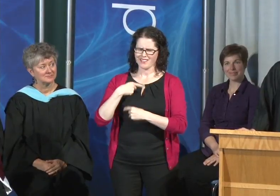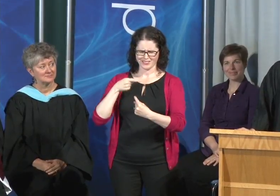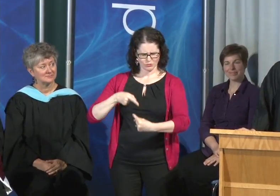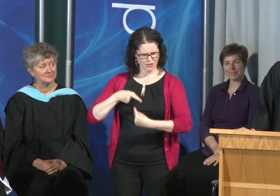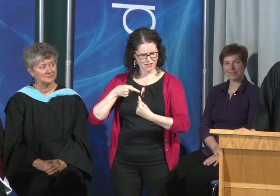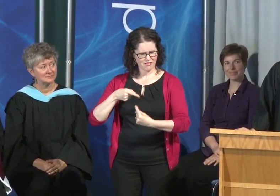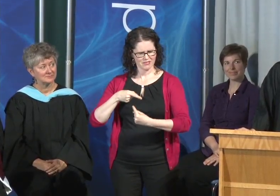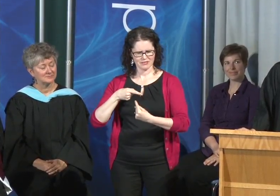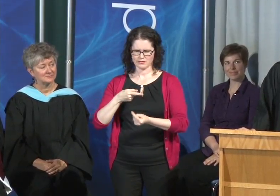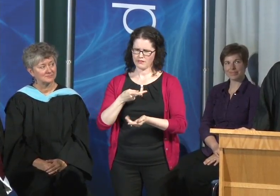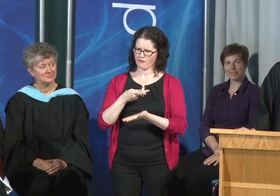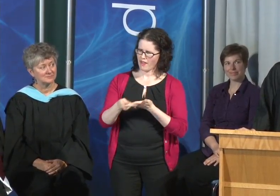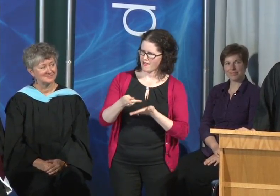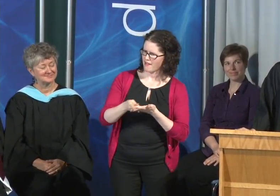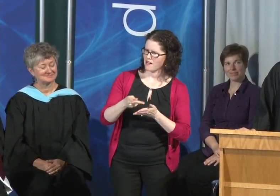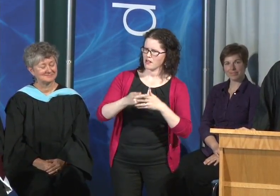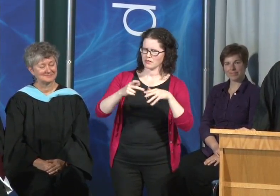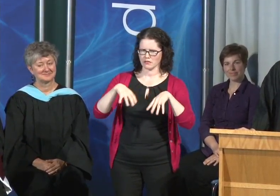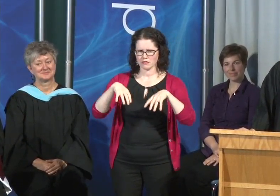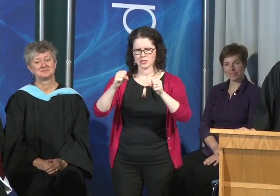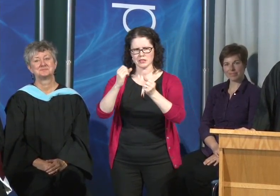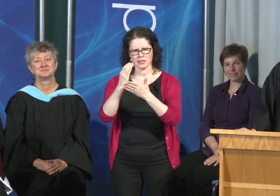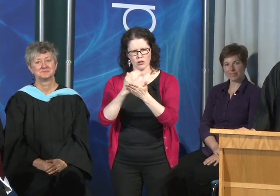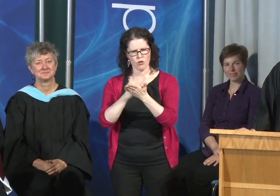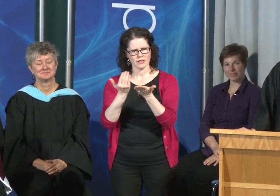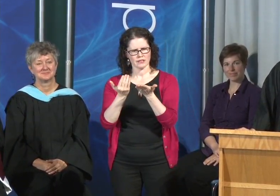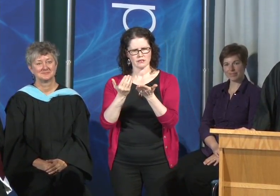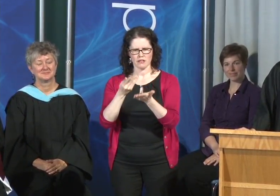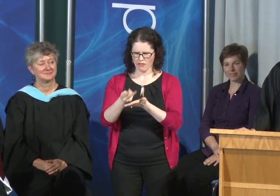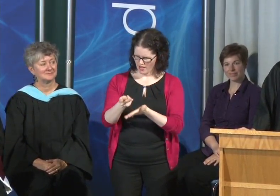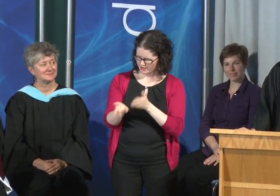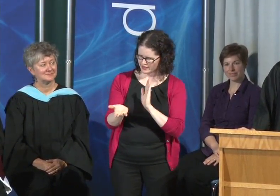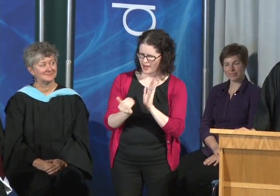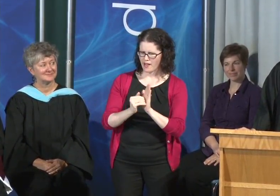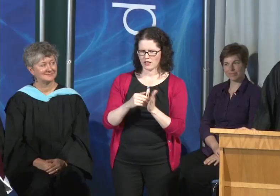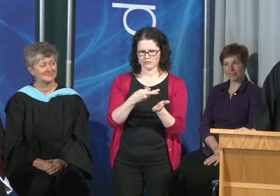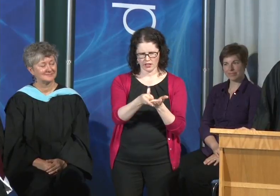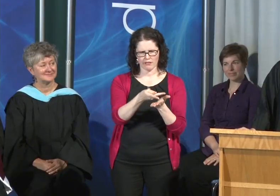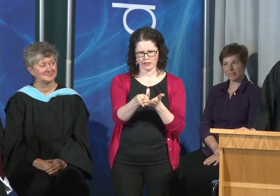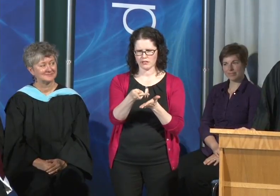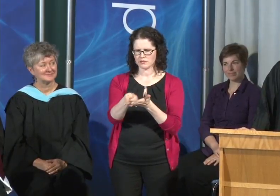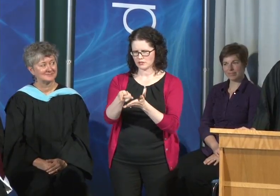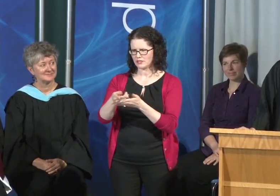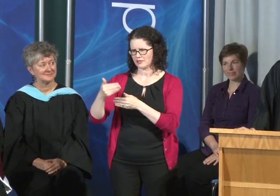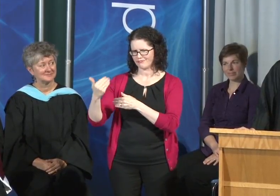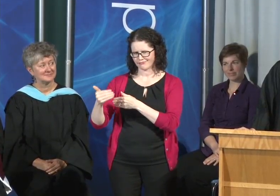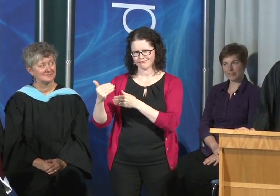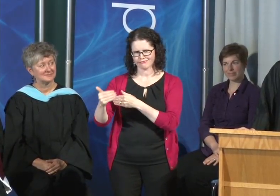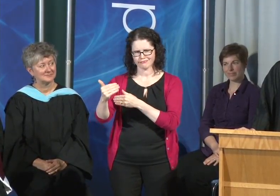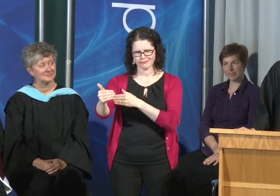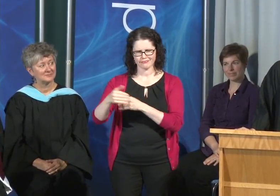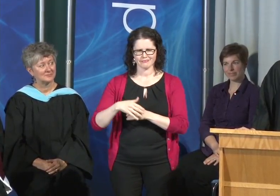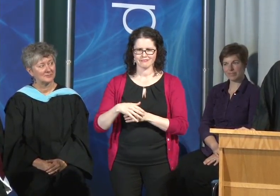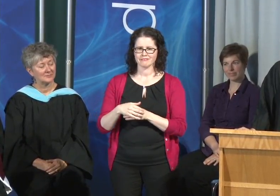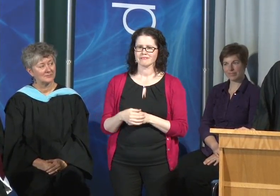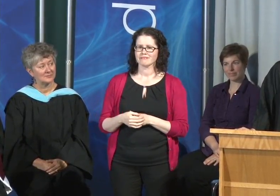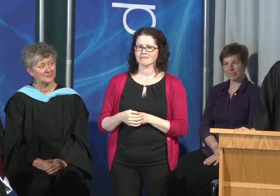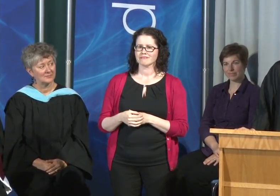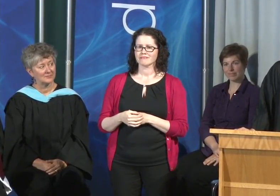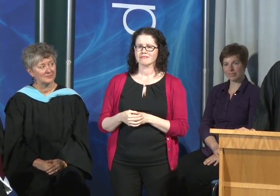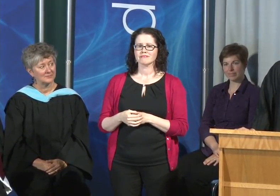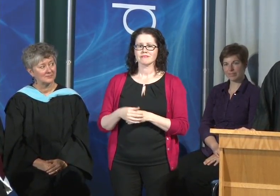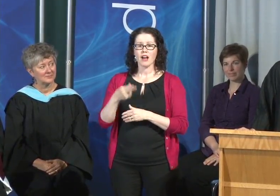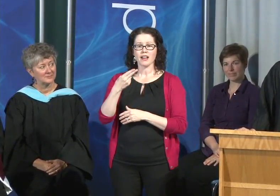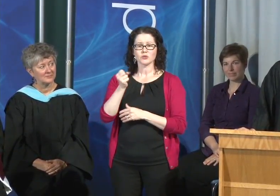failed, redid, failed again, redid courses, failed some more courses. And by the end, I finished high school, but I didn't